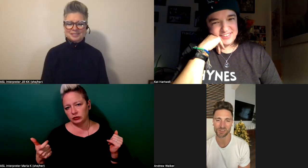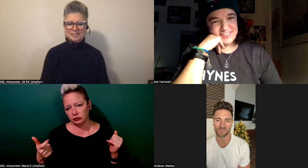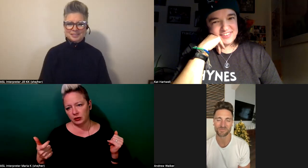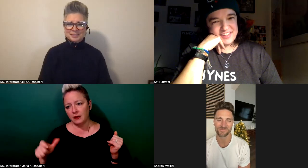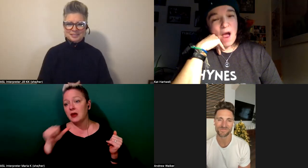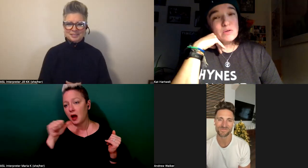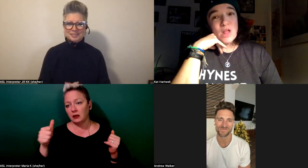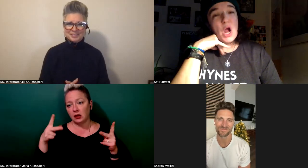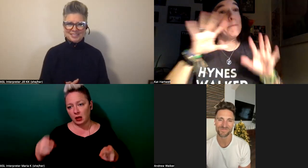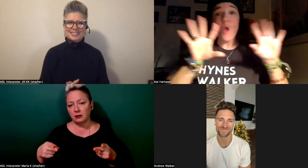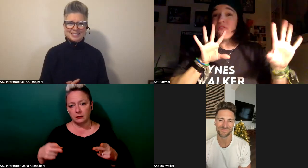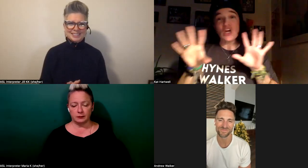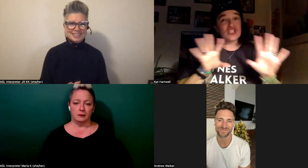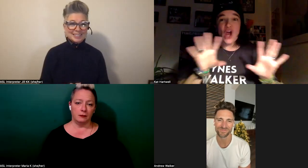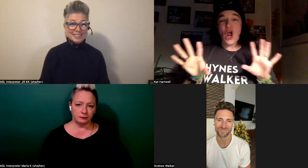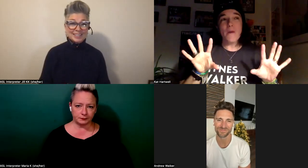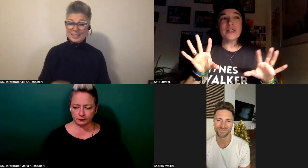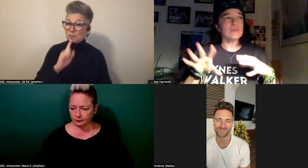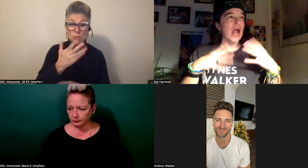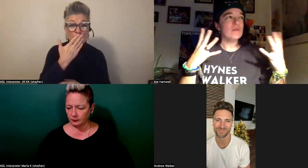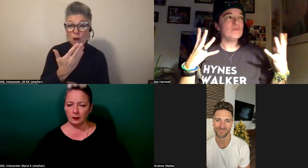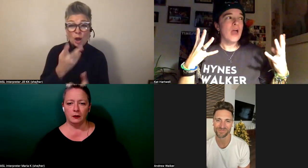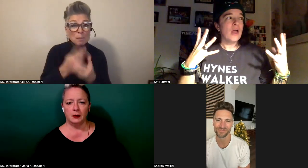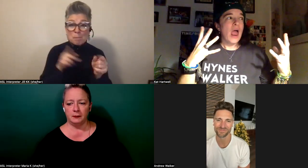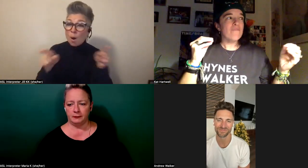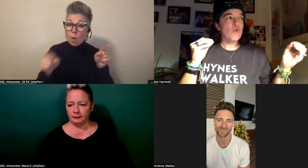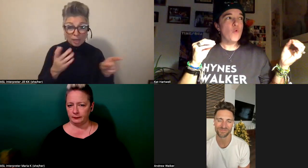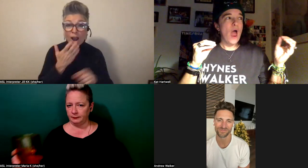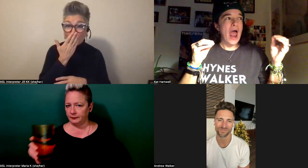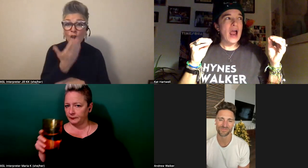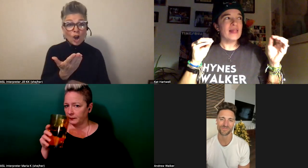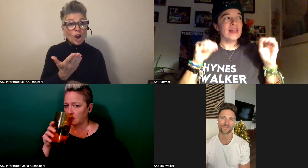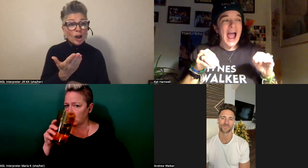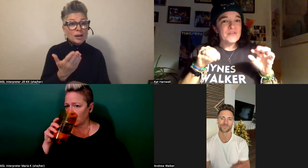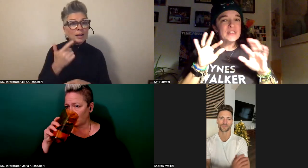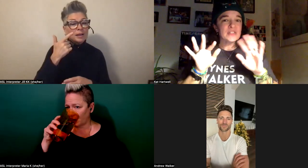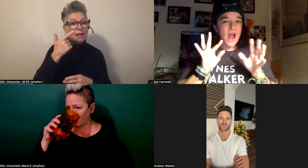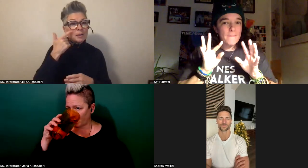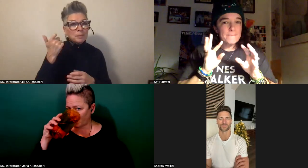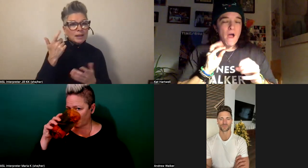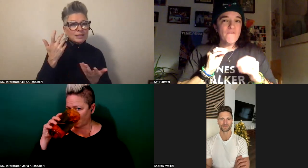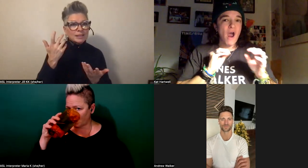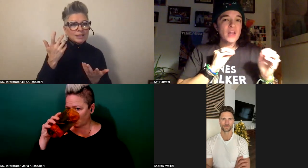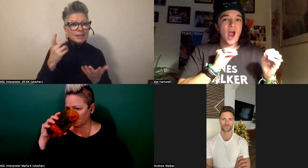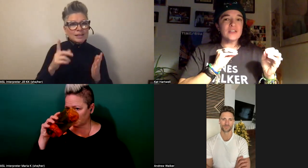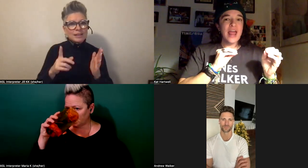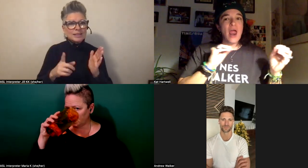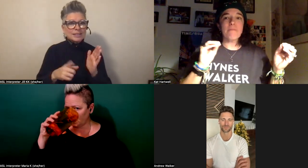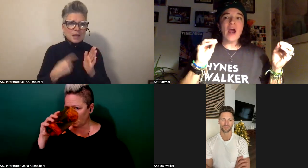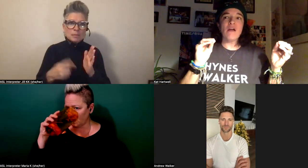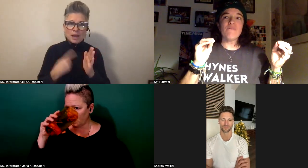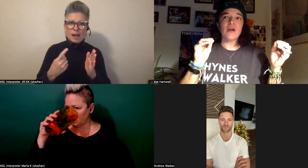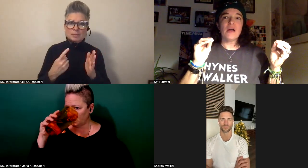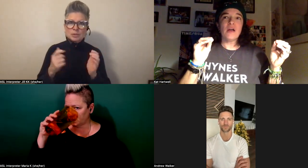uncut version. Really good. Both versions are good because sometimes if you have laughed some of the uncut,